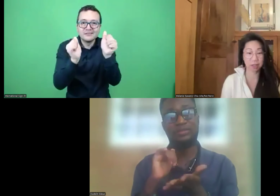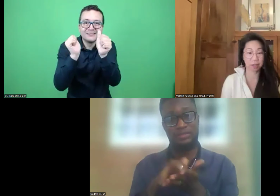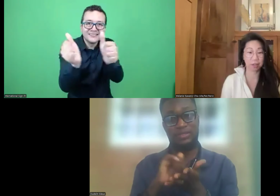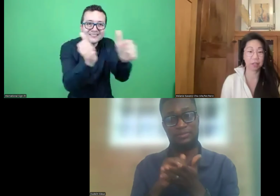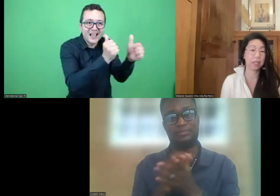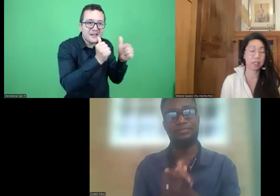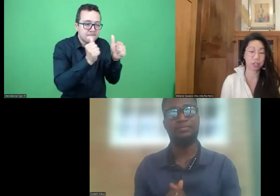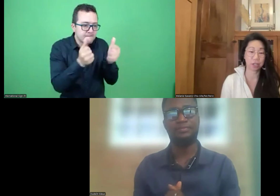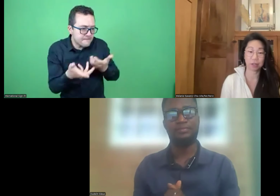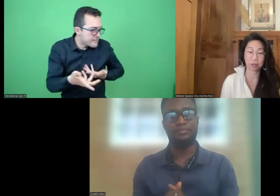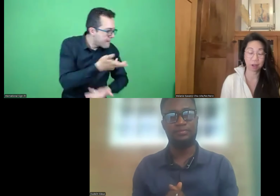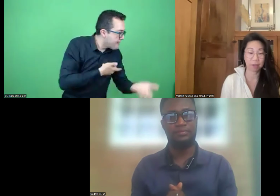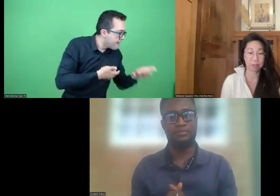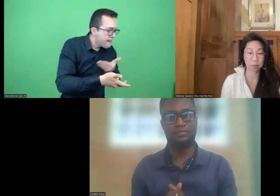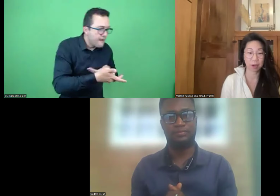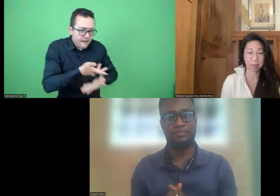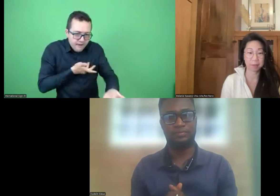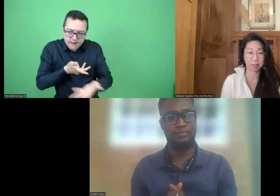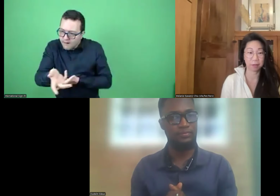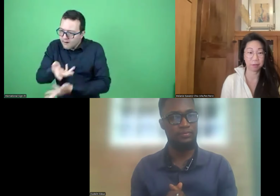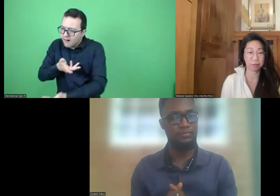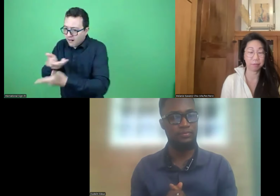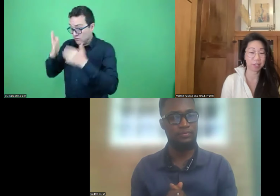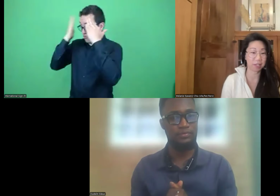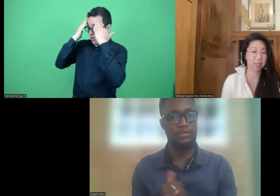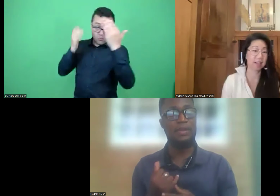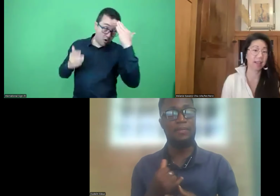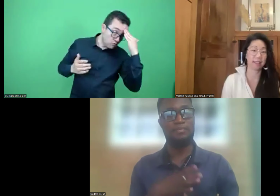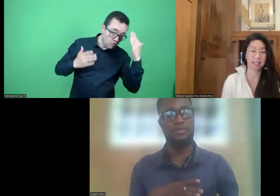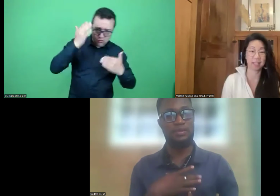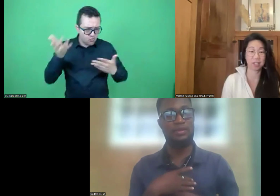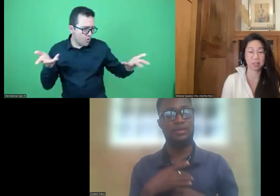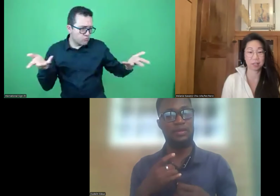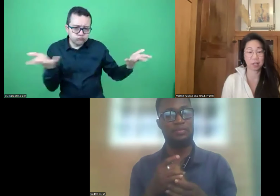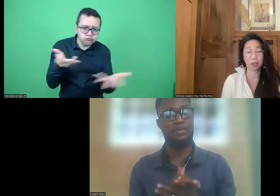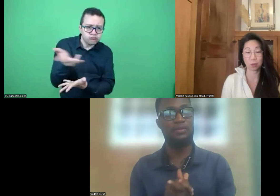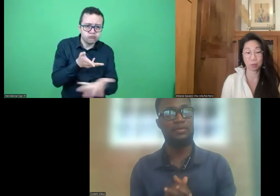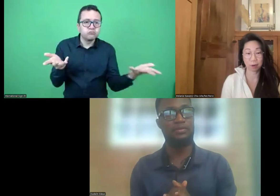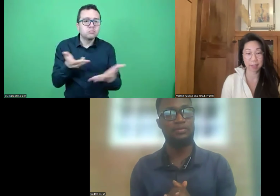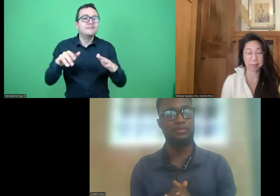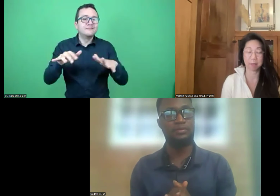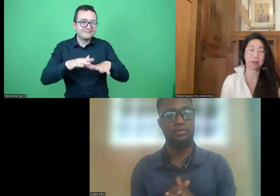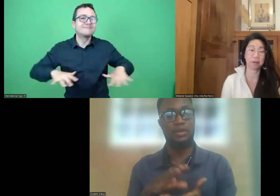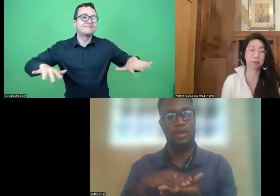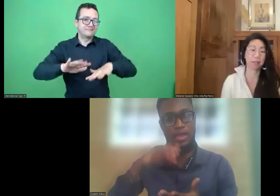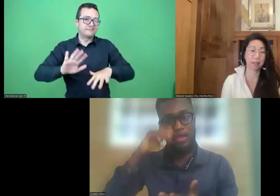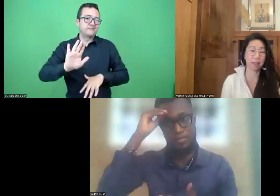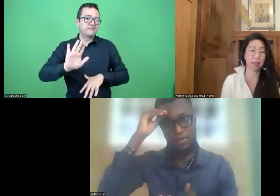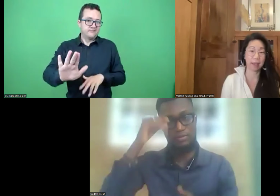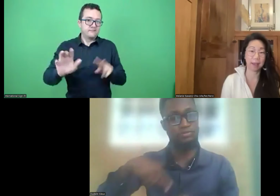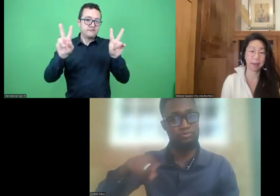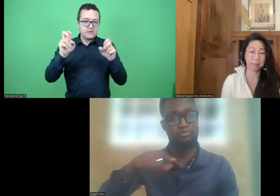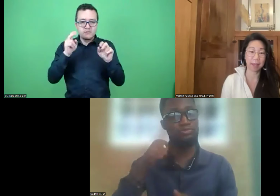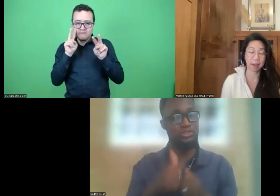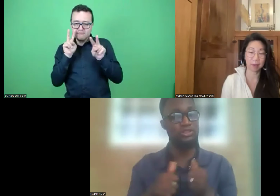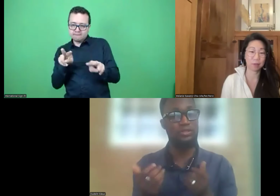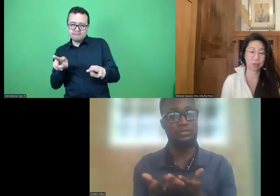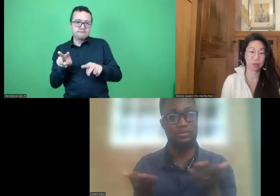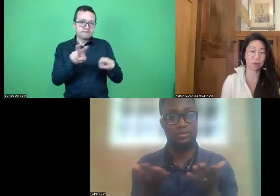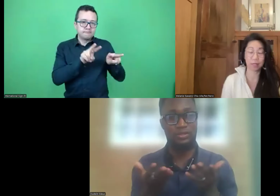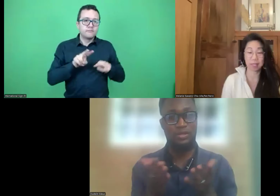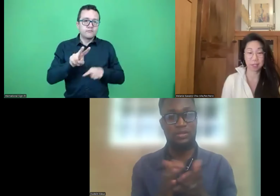each other, share your knowledge perhaps of budget allocations, human rights monitoring,